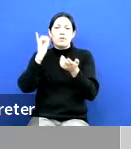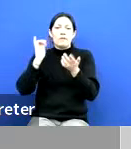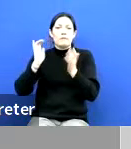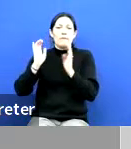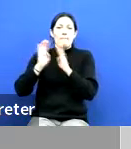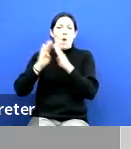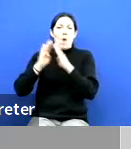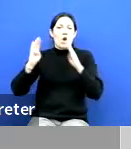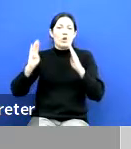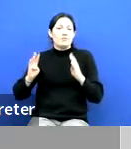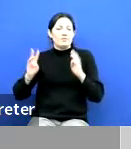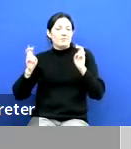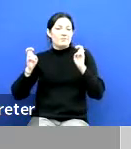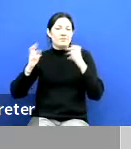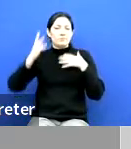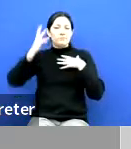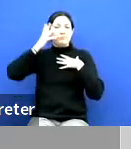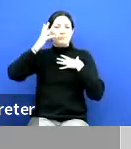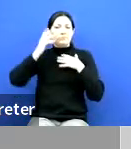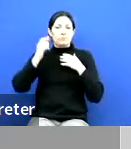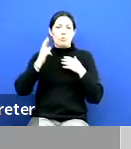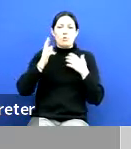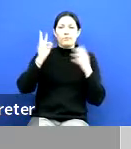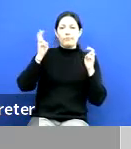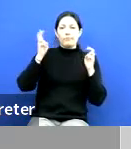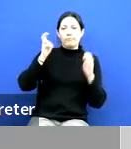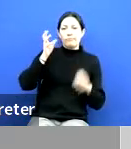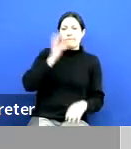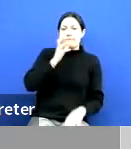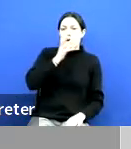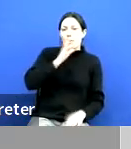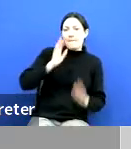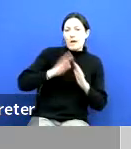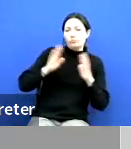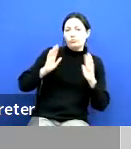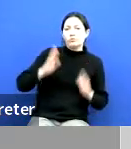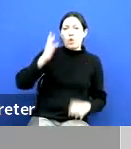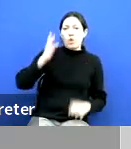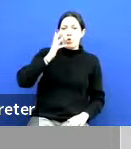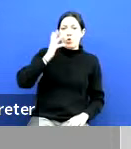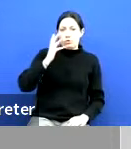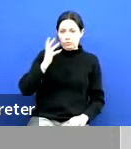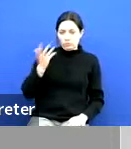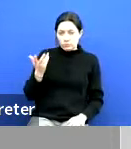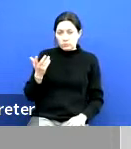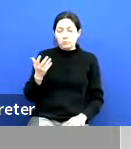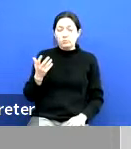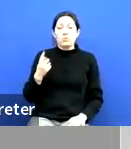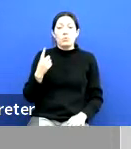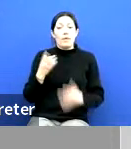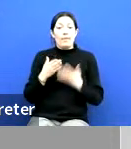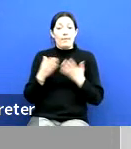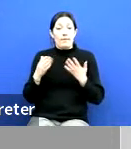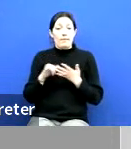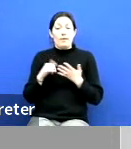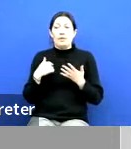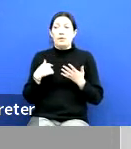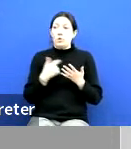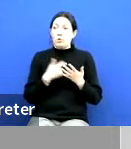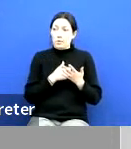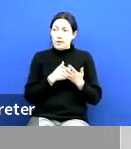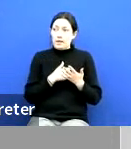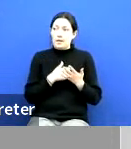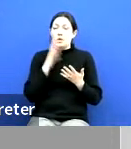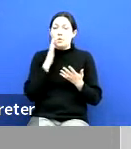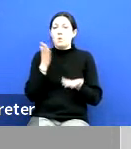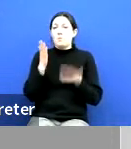cases, or a farmhouse. You know, so one of the things that we're probably going to take a